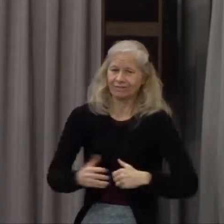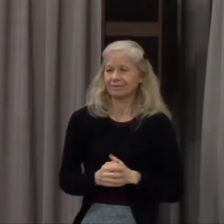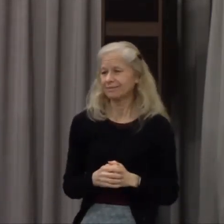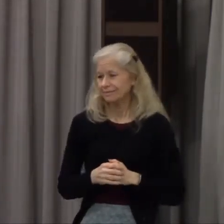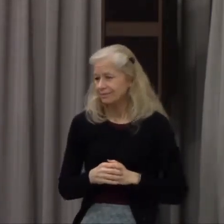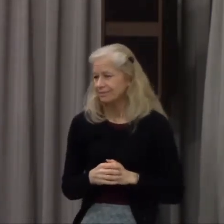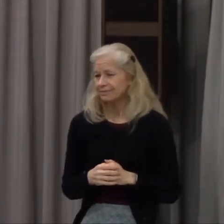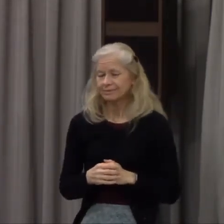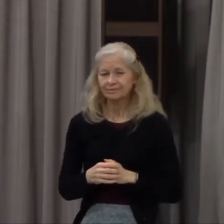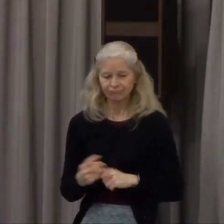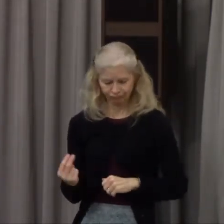Then thirdly,